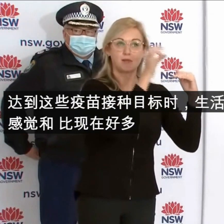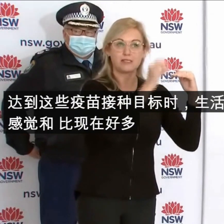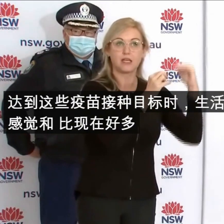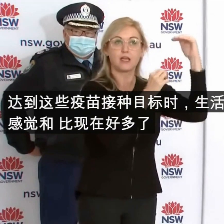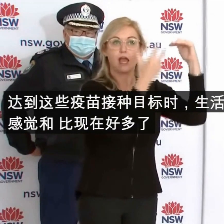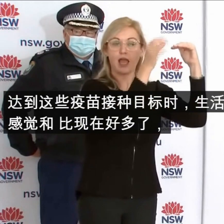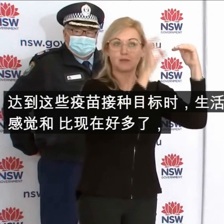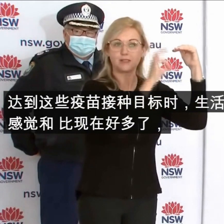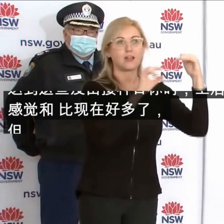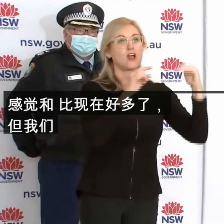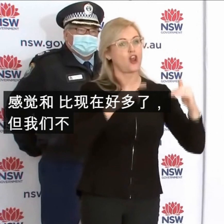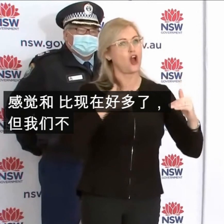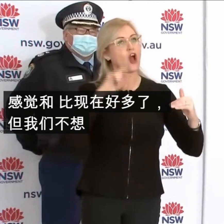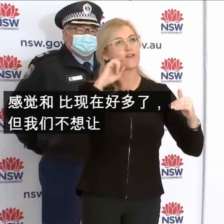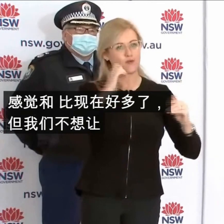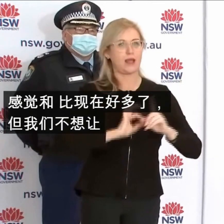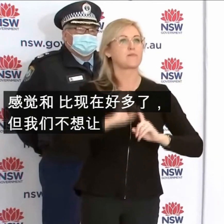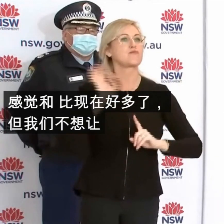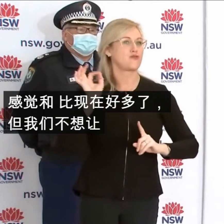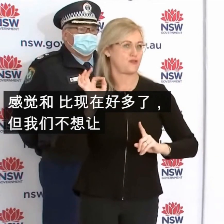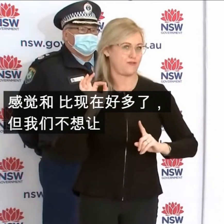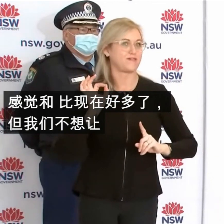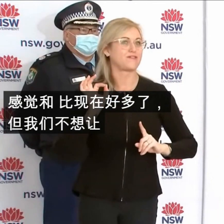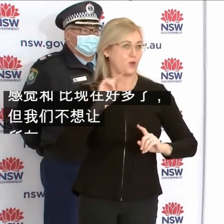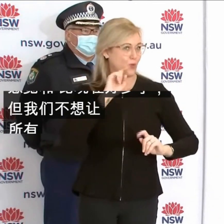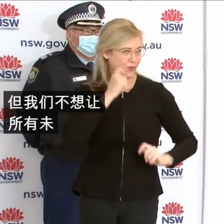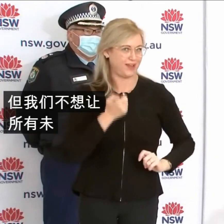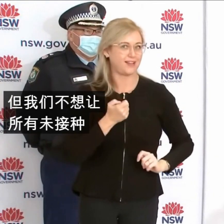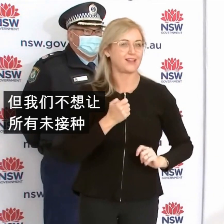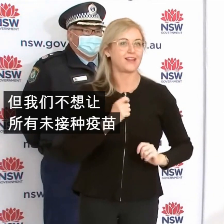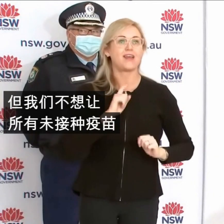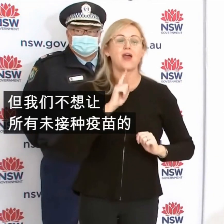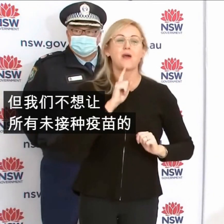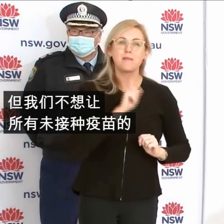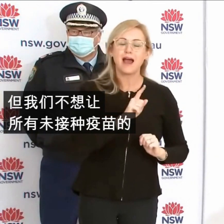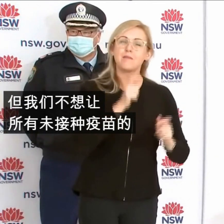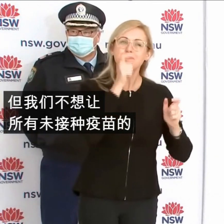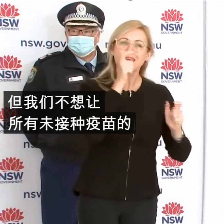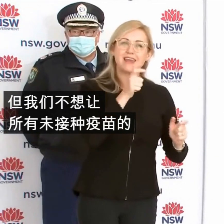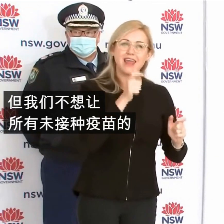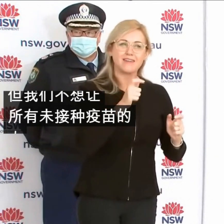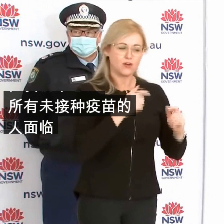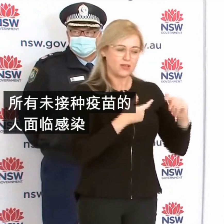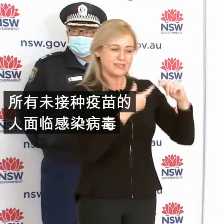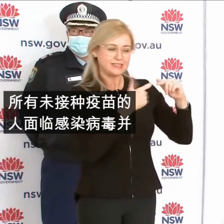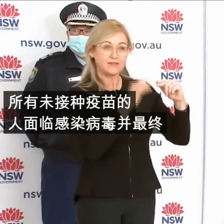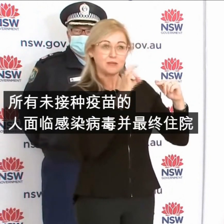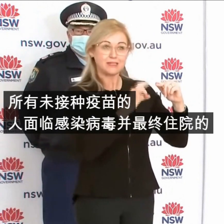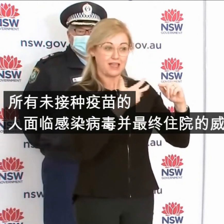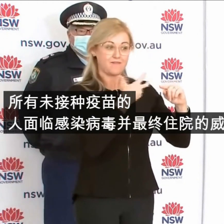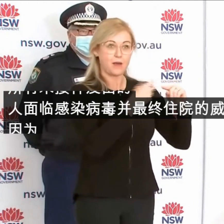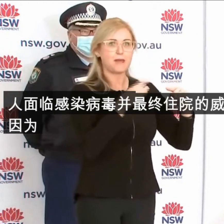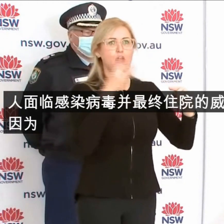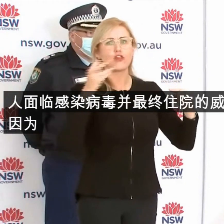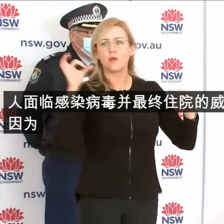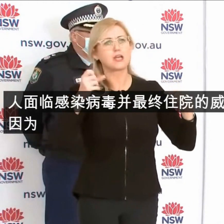be much better than it is today, but we don't want to expose all those unvaccinated people to the threat of getting